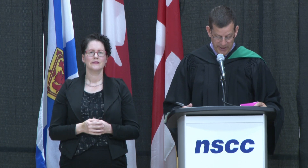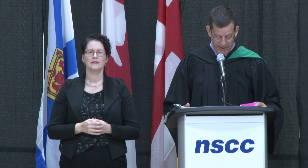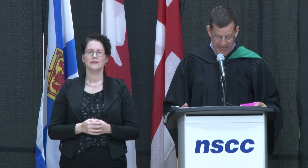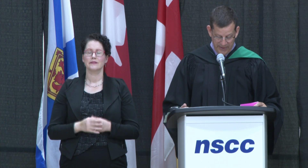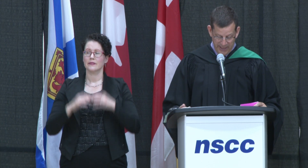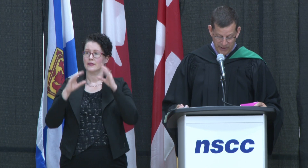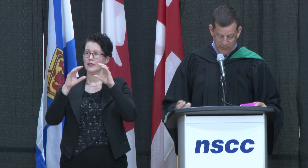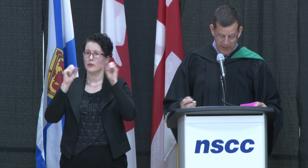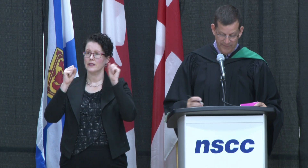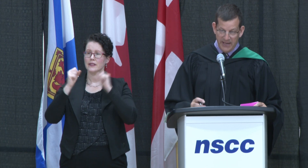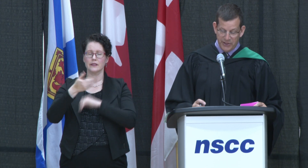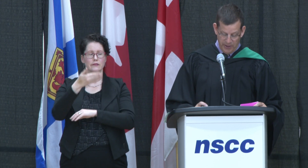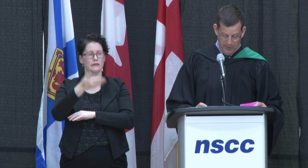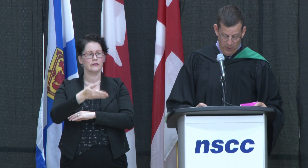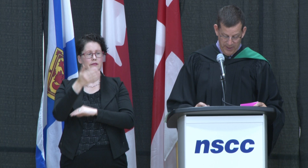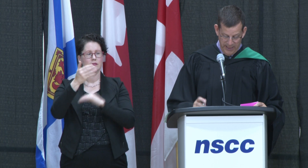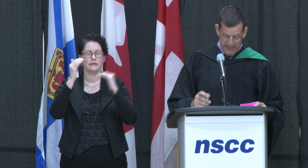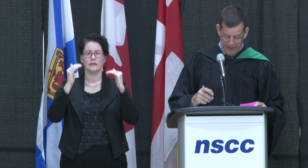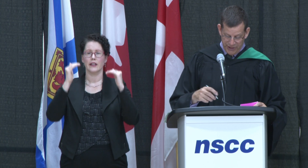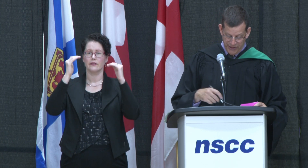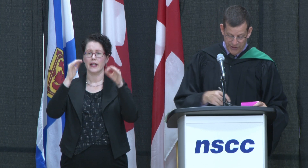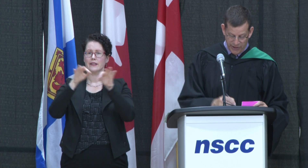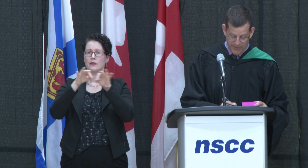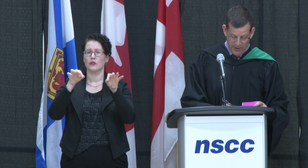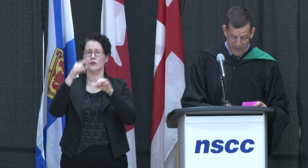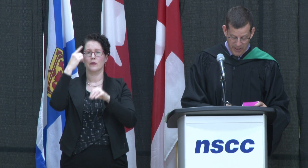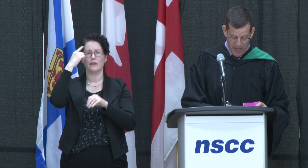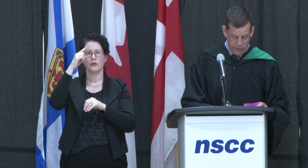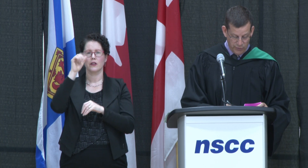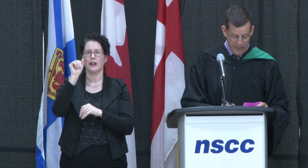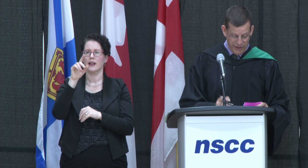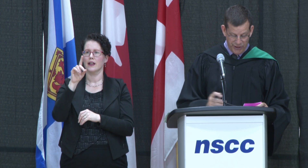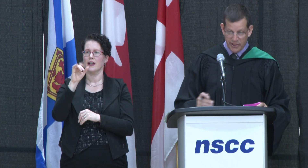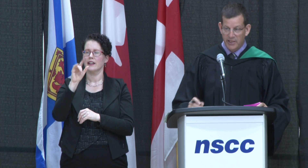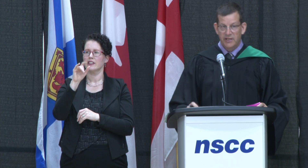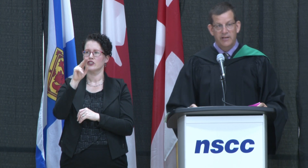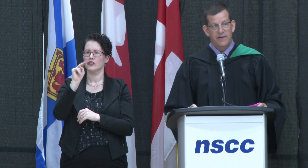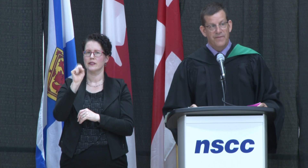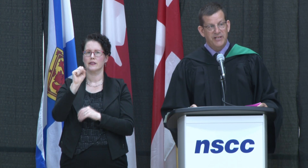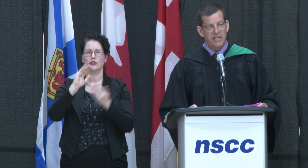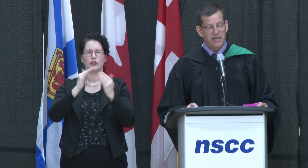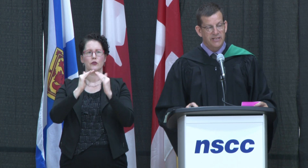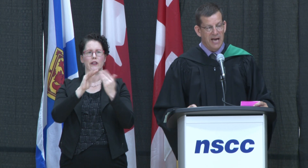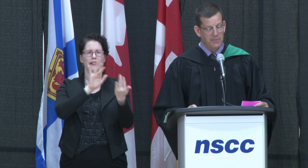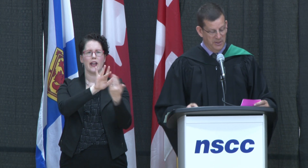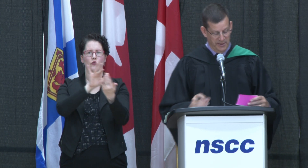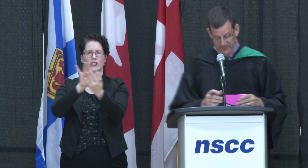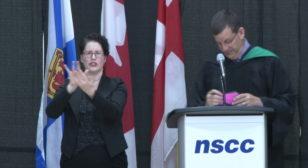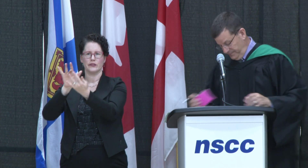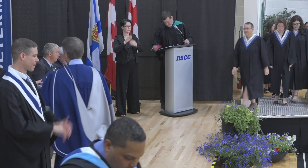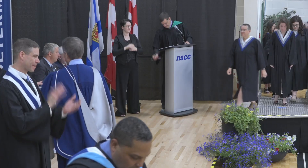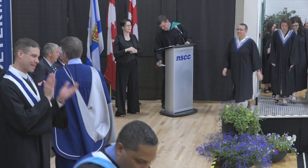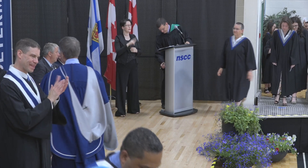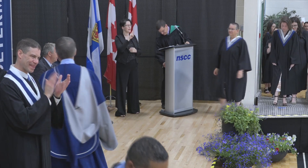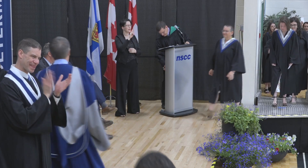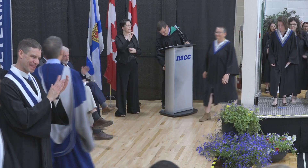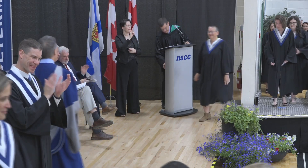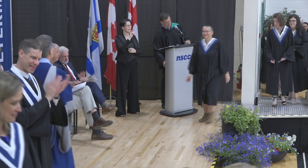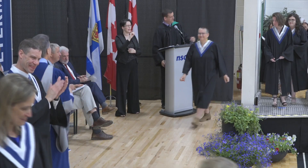Mr. President, the candidates for the Advanced Diploma in Addictions Community Outreach. Vicki Campbell.